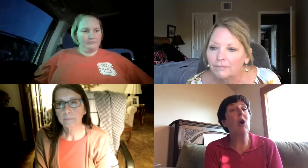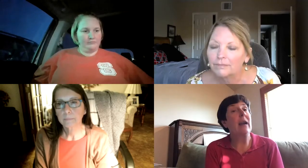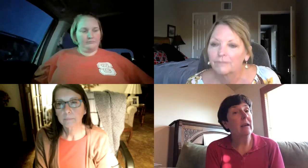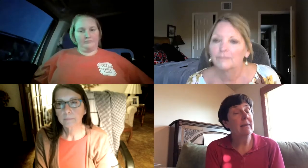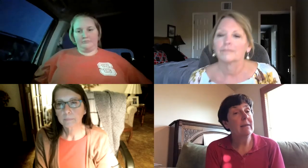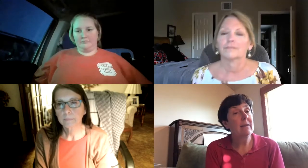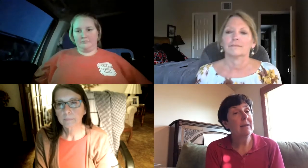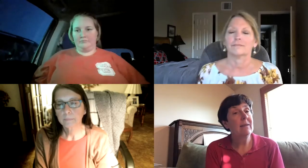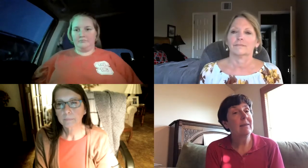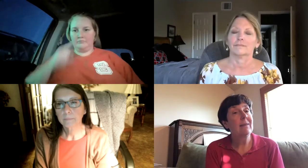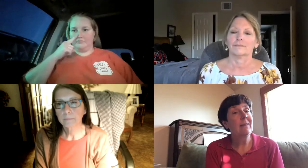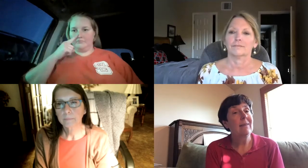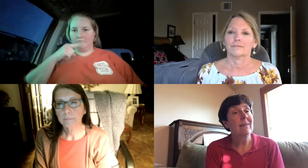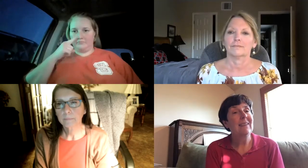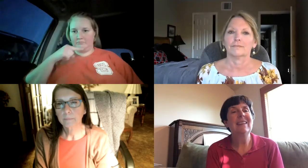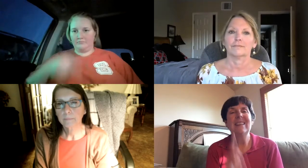Boring.